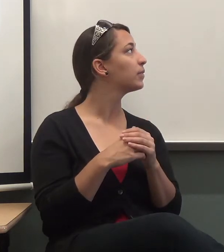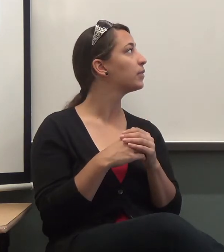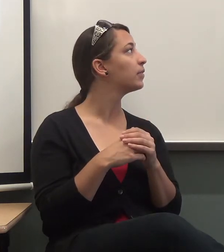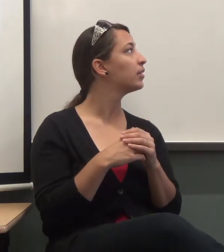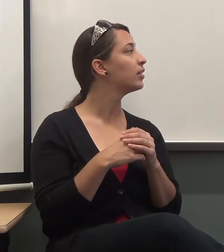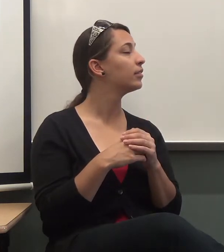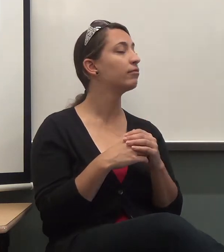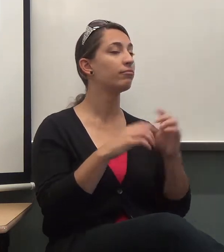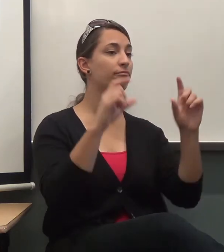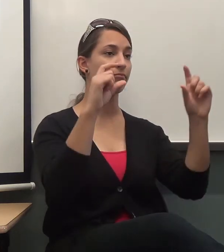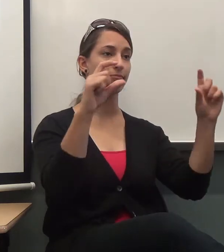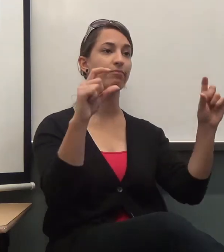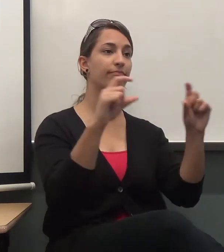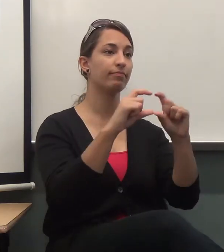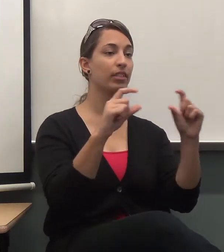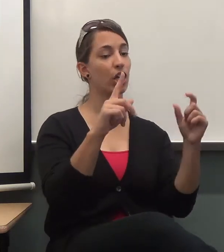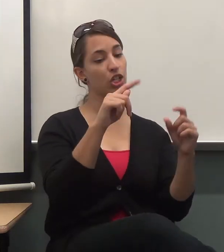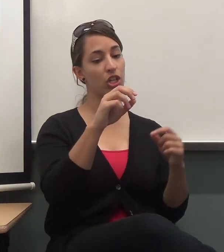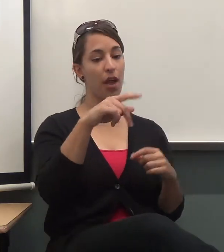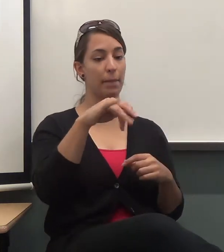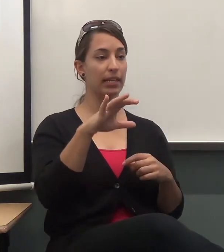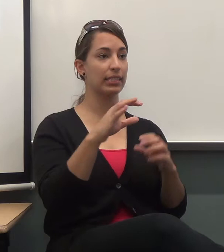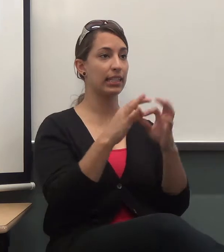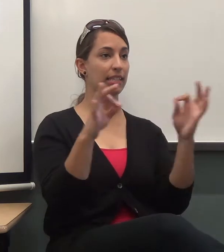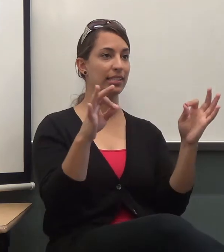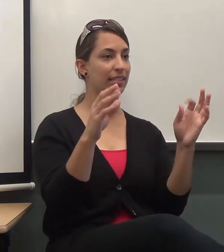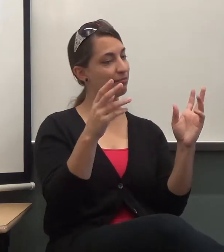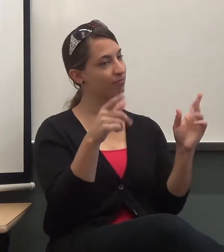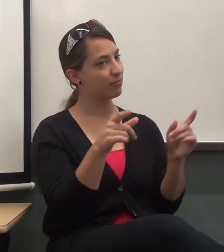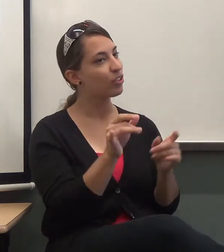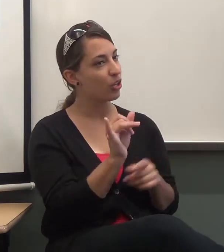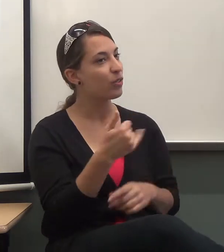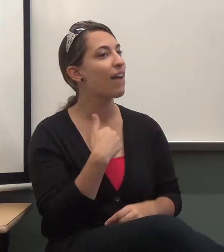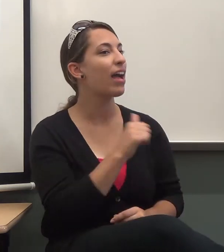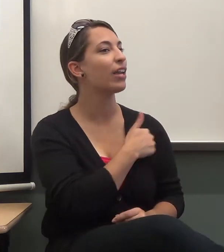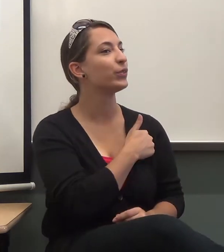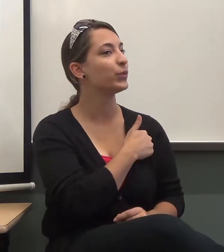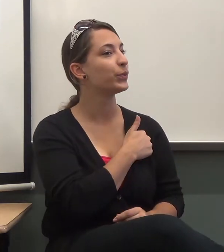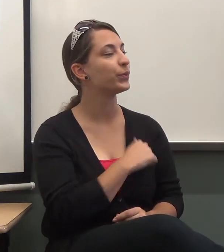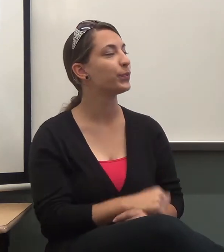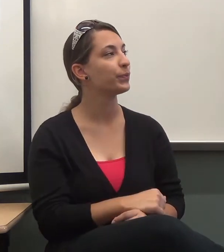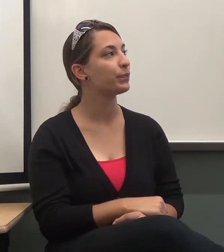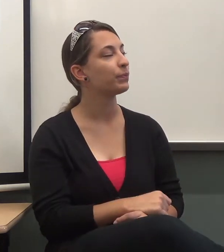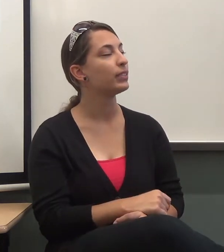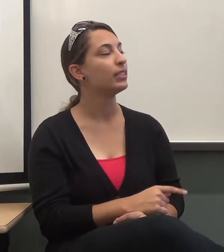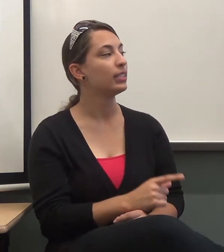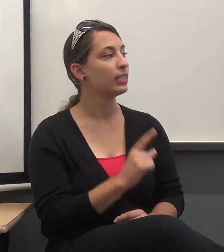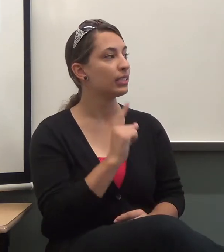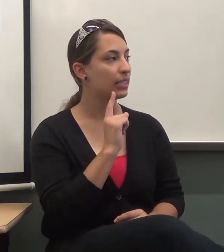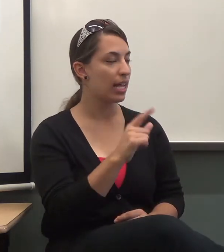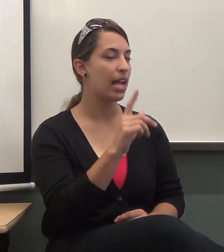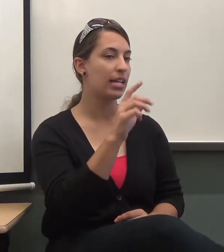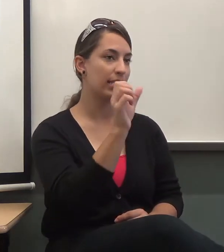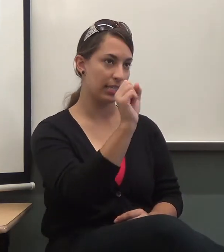And the topic sentence to begin a paragraph has attitude, it has subject, it has attitude,